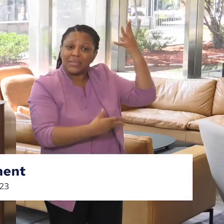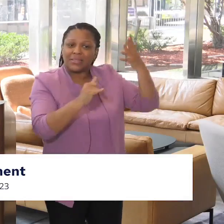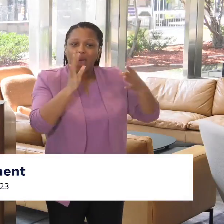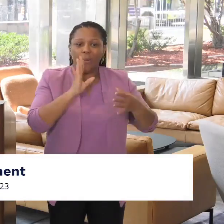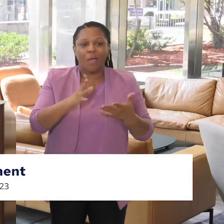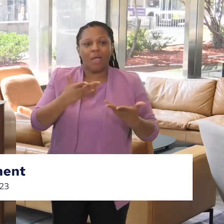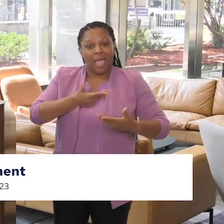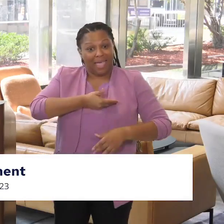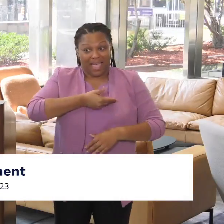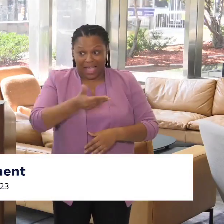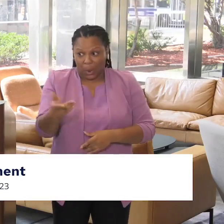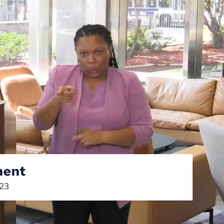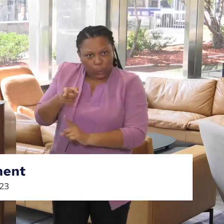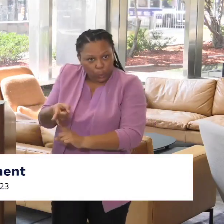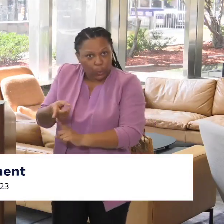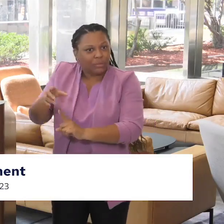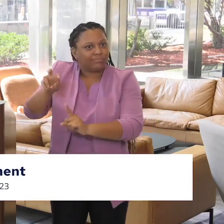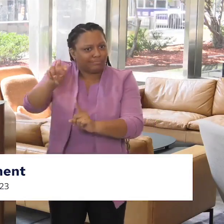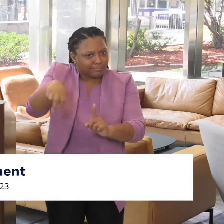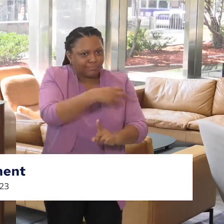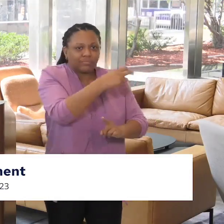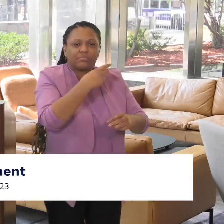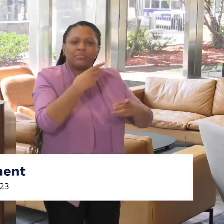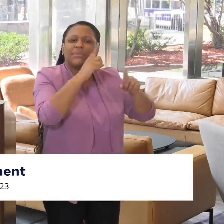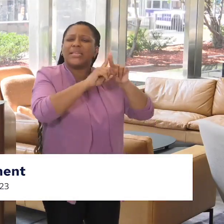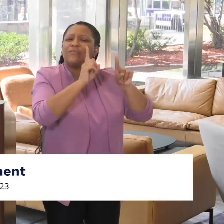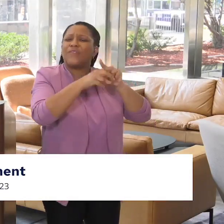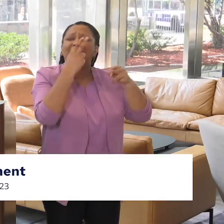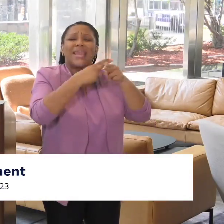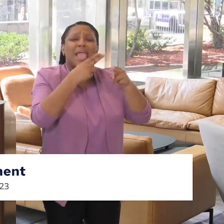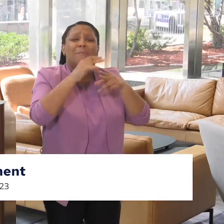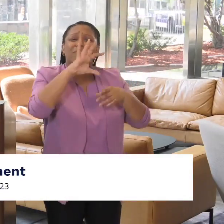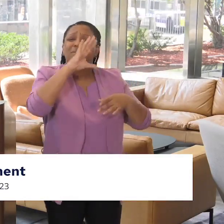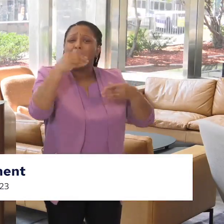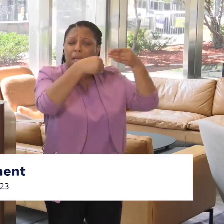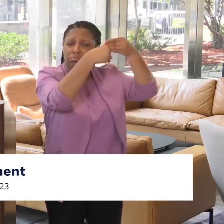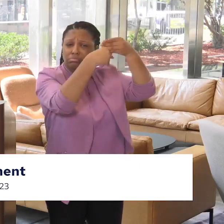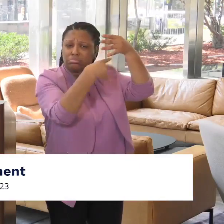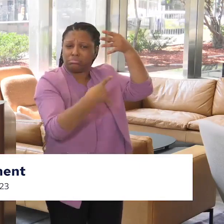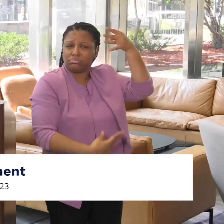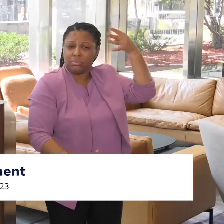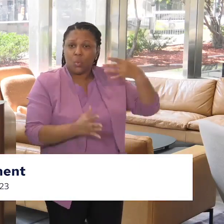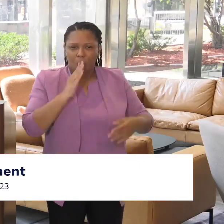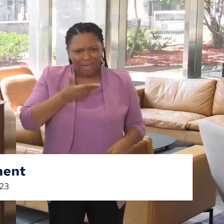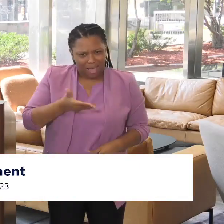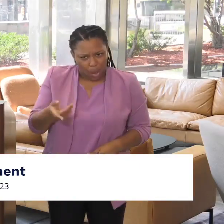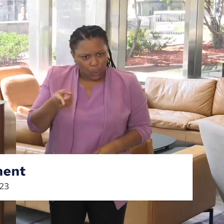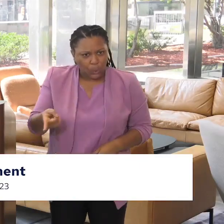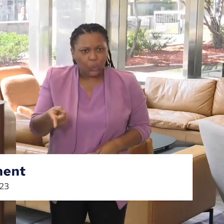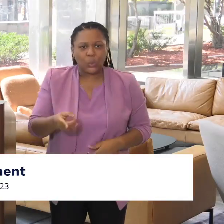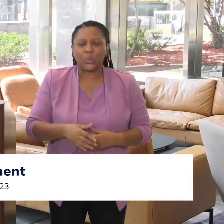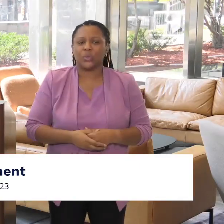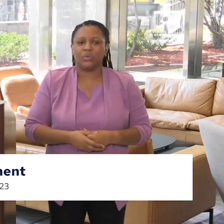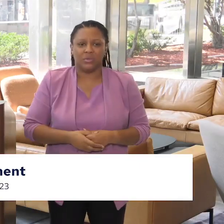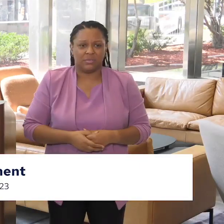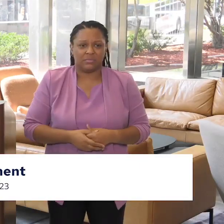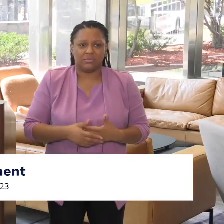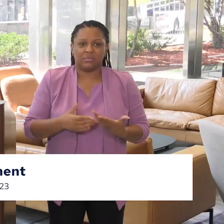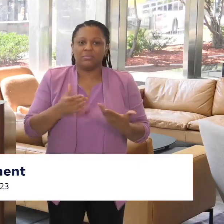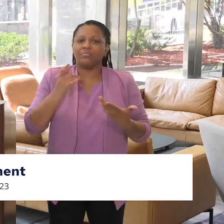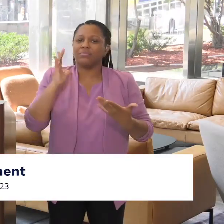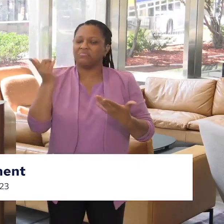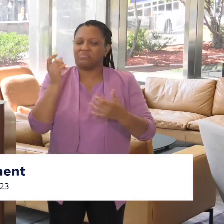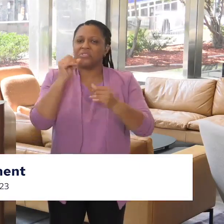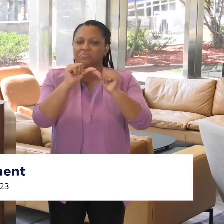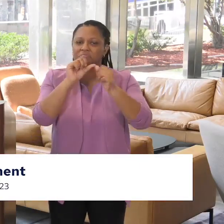Truck Service, Allstate, Peterbilt, Walters Recycling and Refuse, DART, Wayne Transports, and Manning